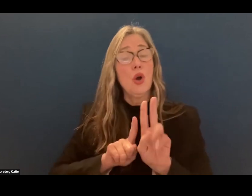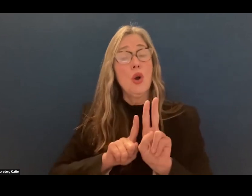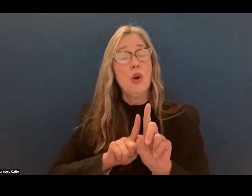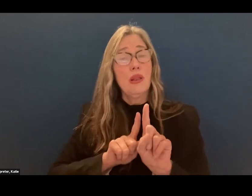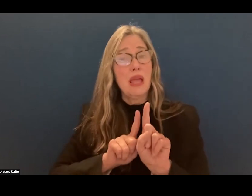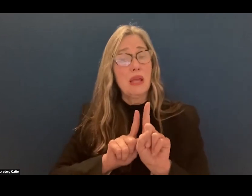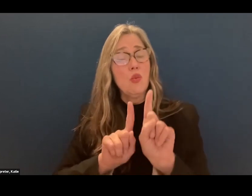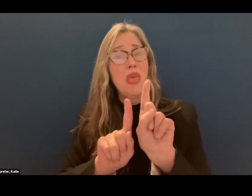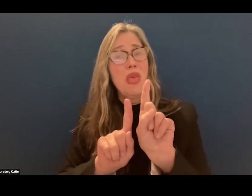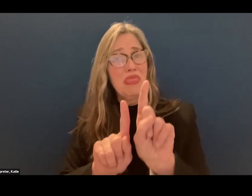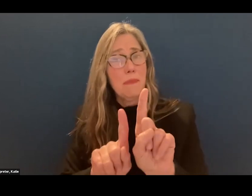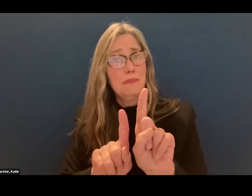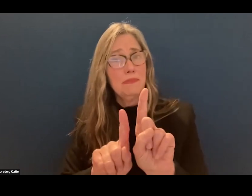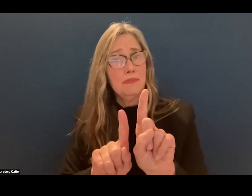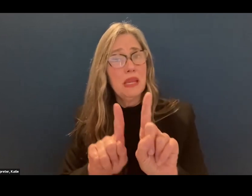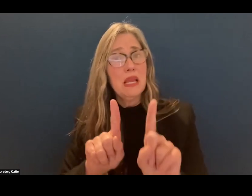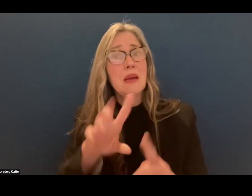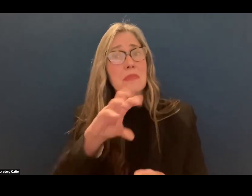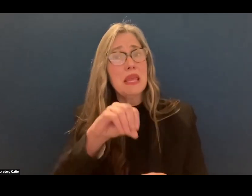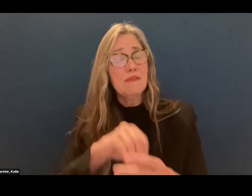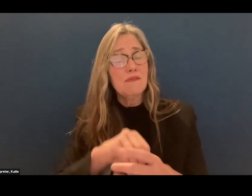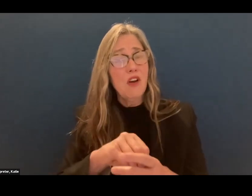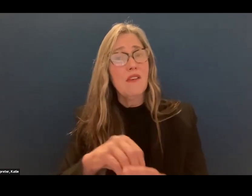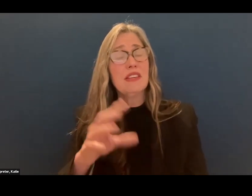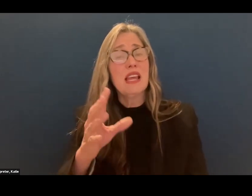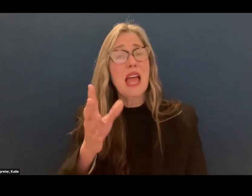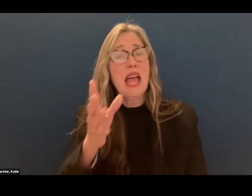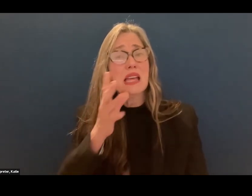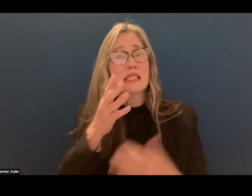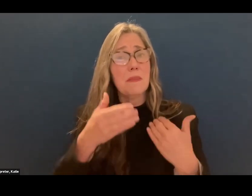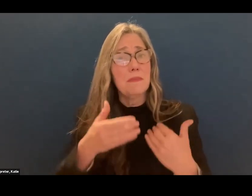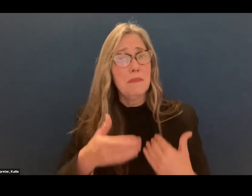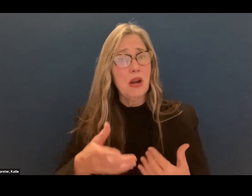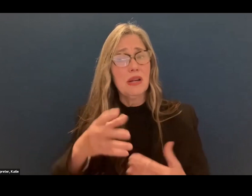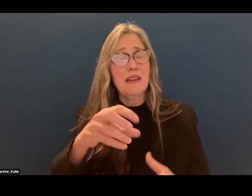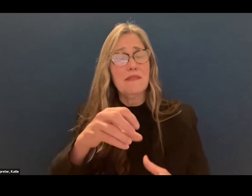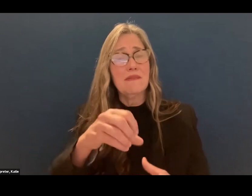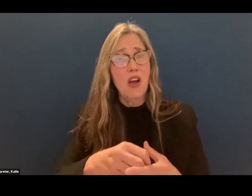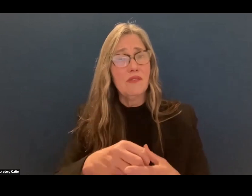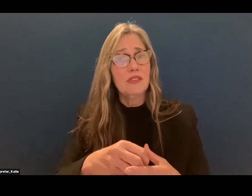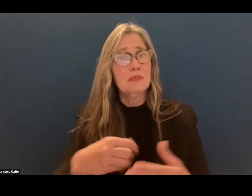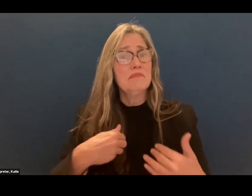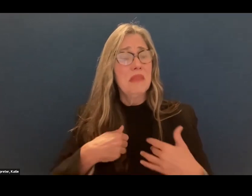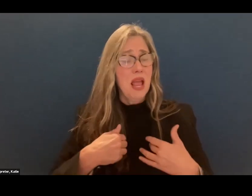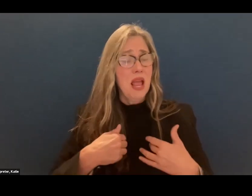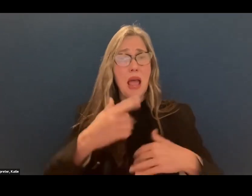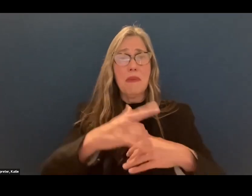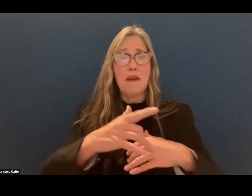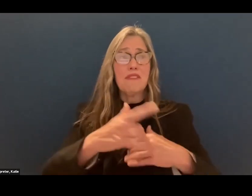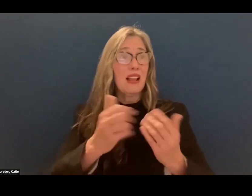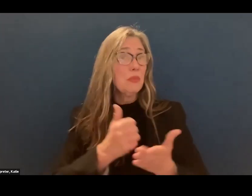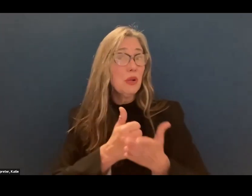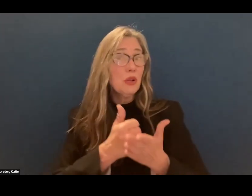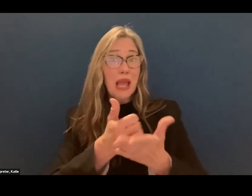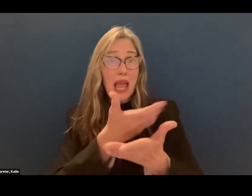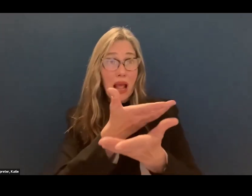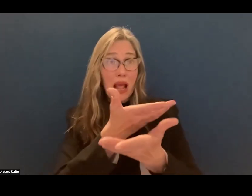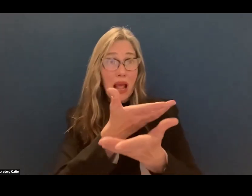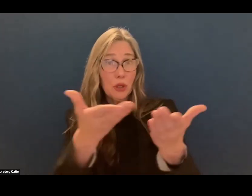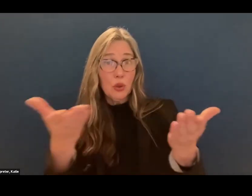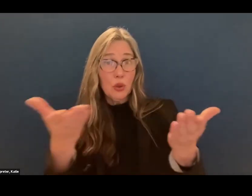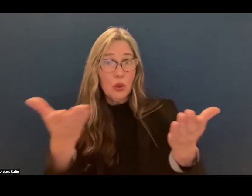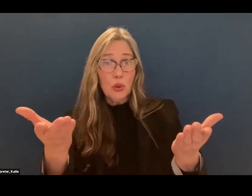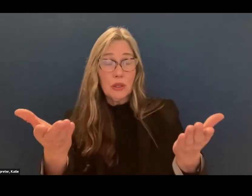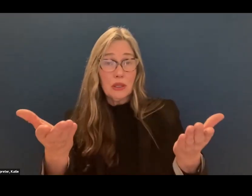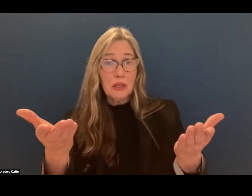as a parent, being involved as well, and also being available to help you guys to have